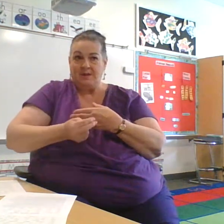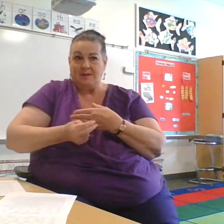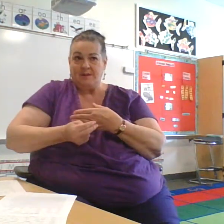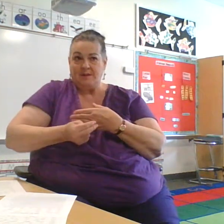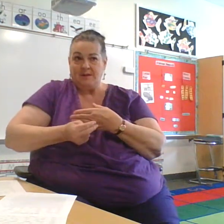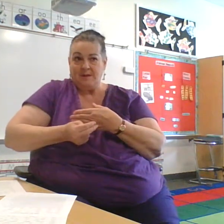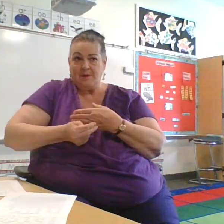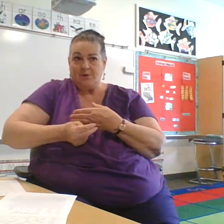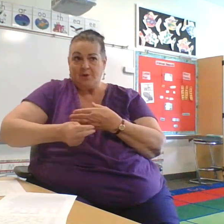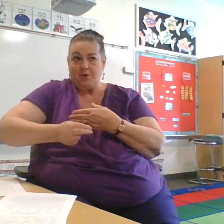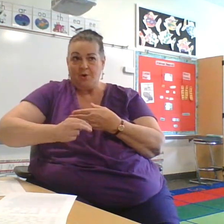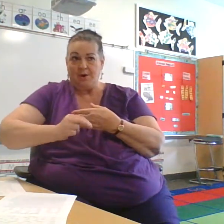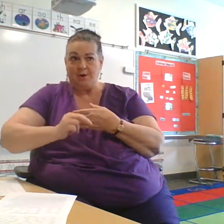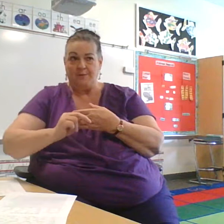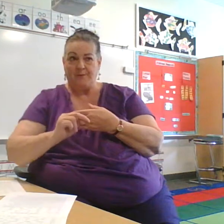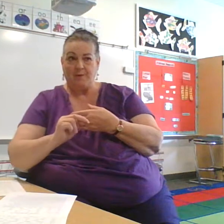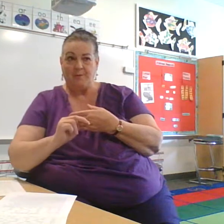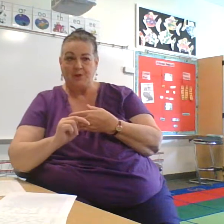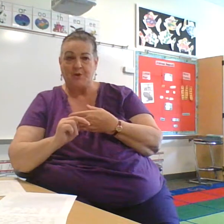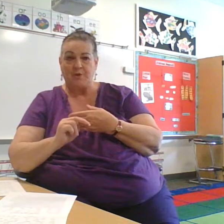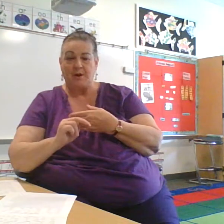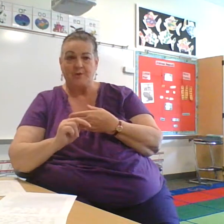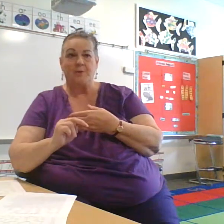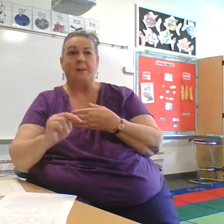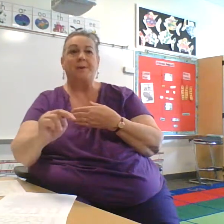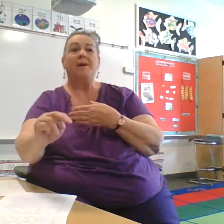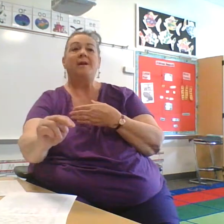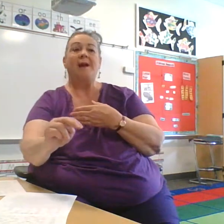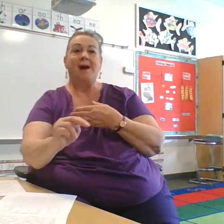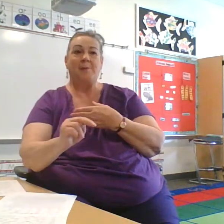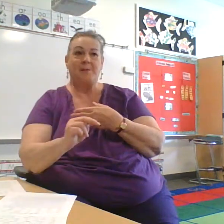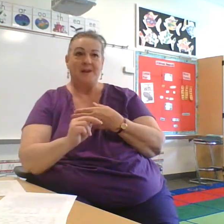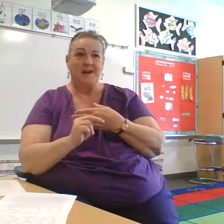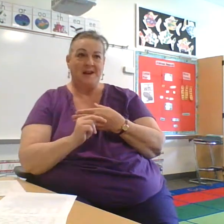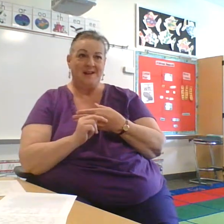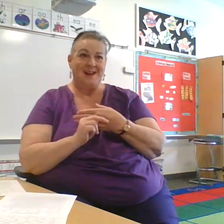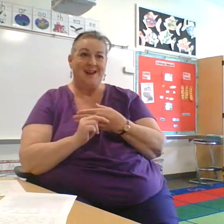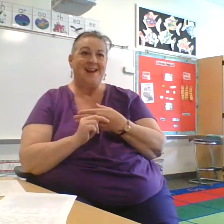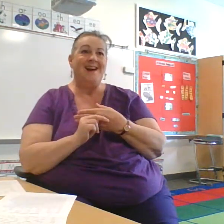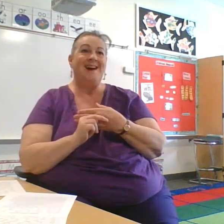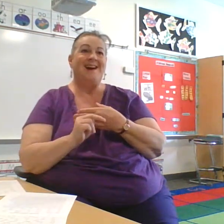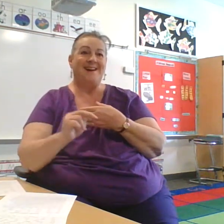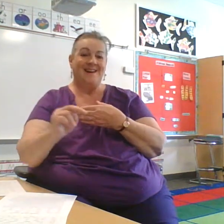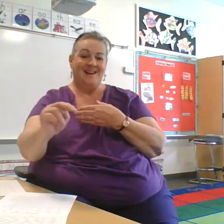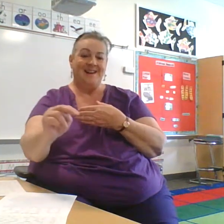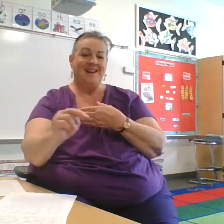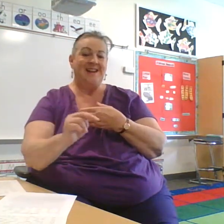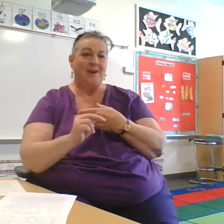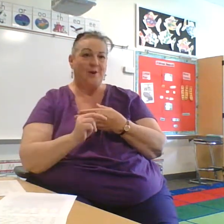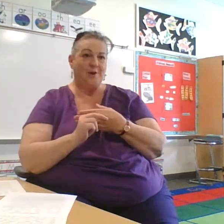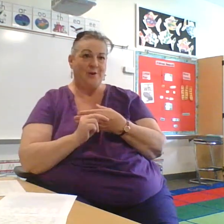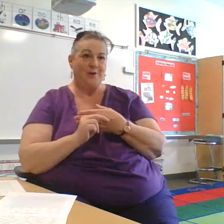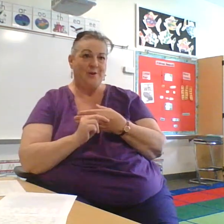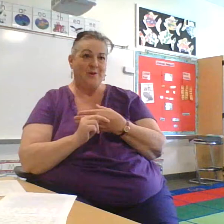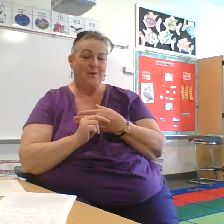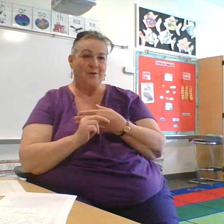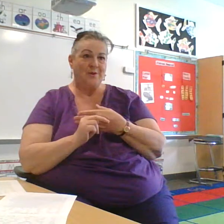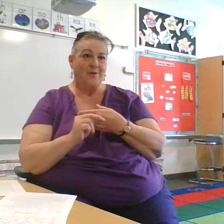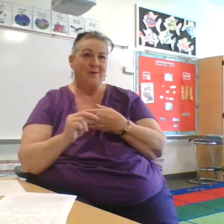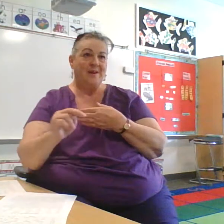this. Turn it over so your knuckles are up. Now bring it in. Yeah. Near.